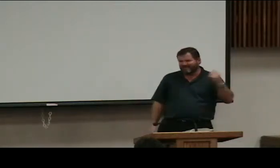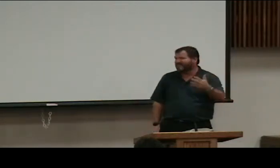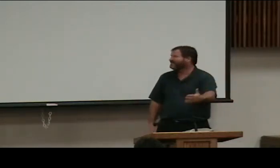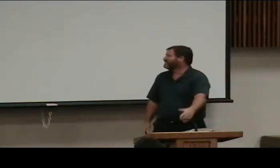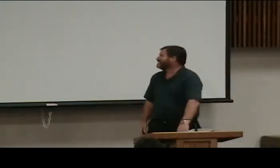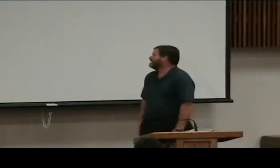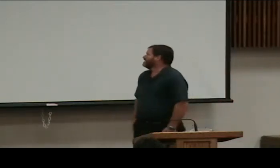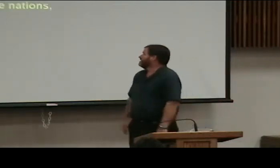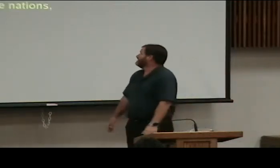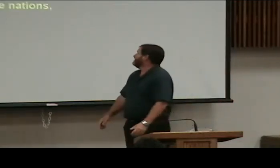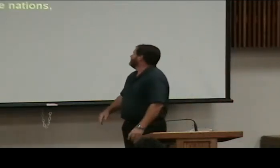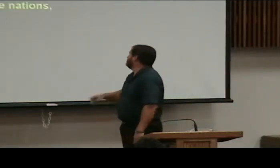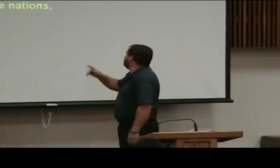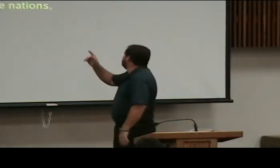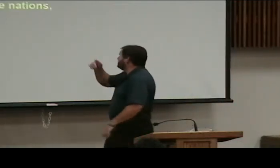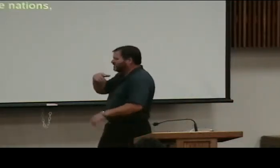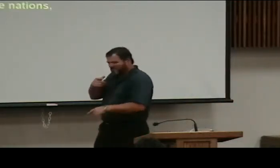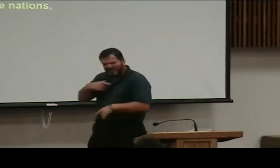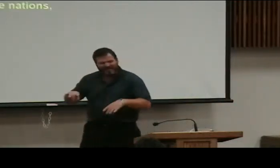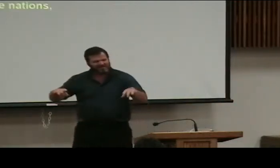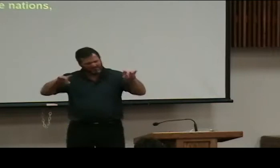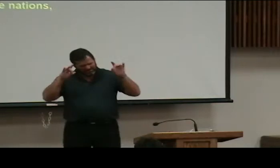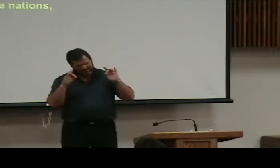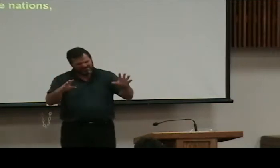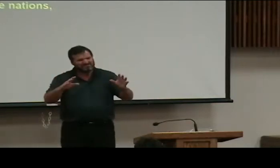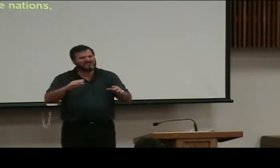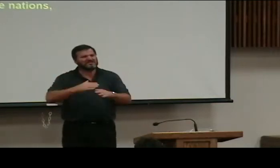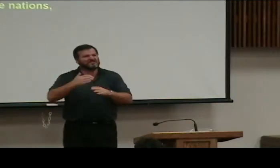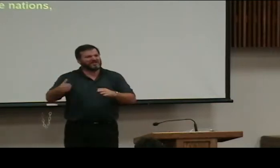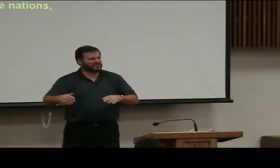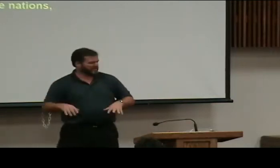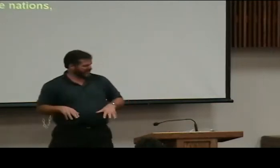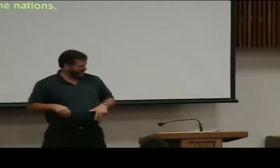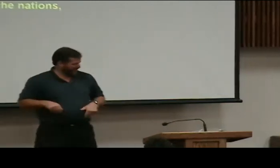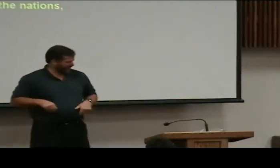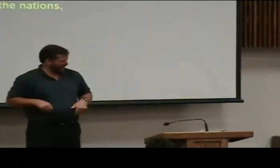going on? You made us reproach to our neighbors.